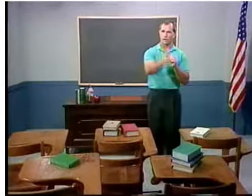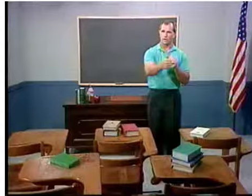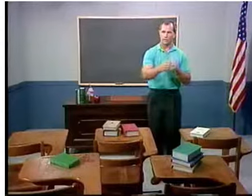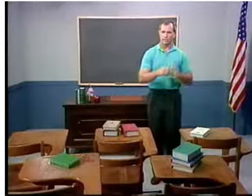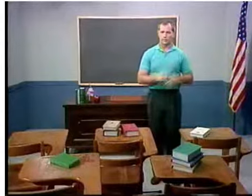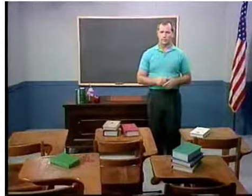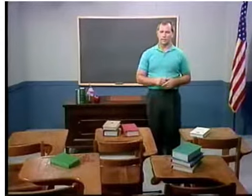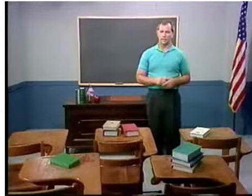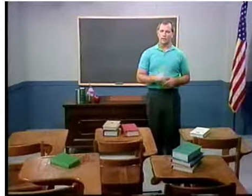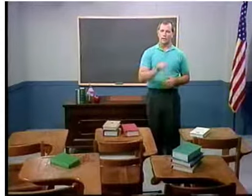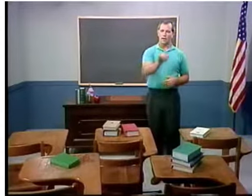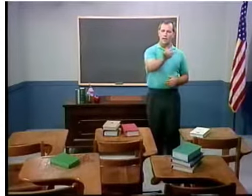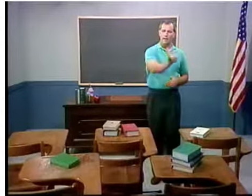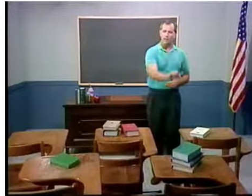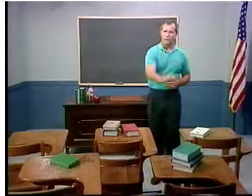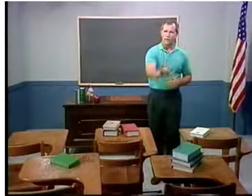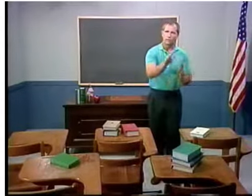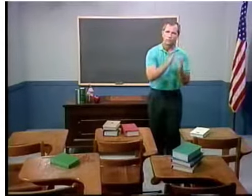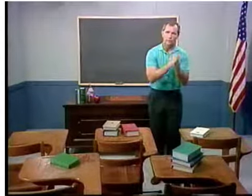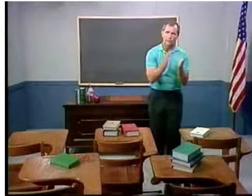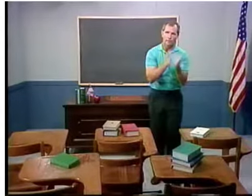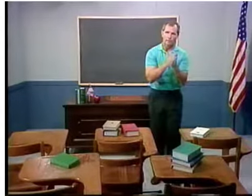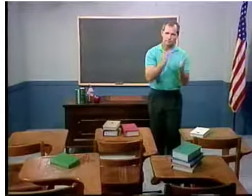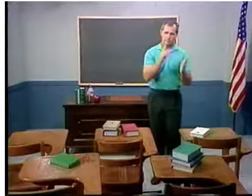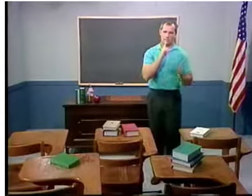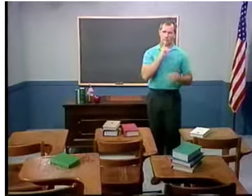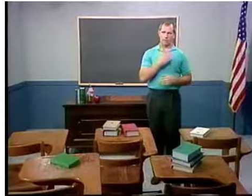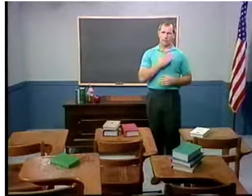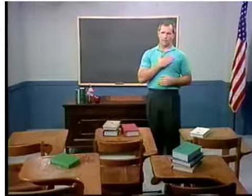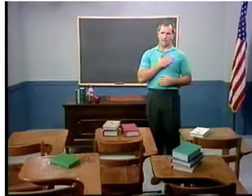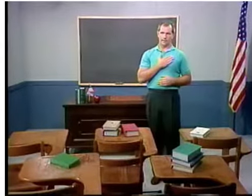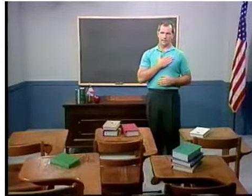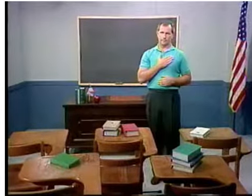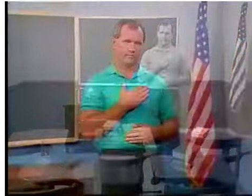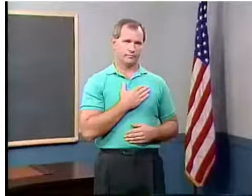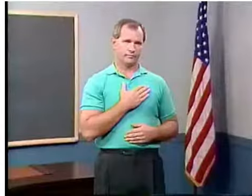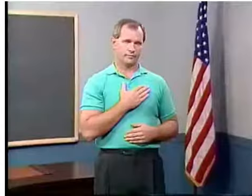and is used for more than one thing. Those books are mine.